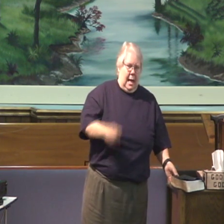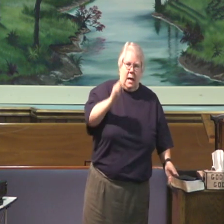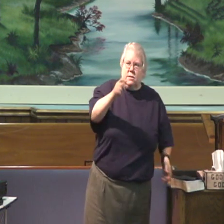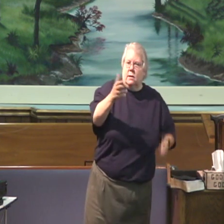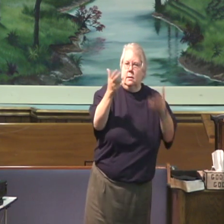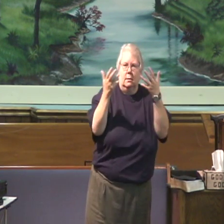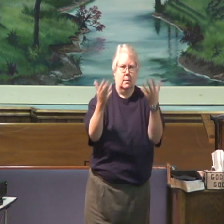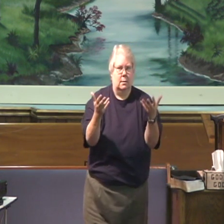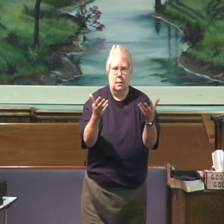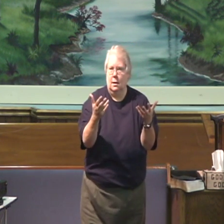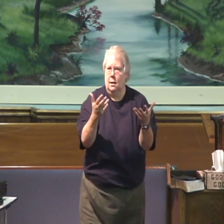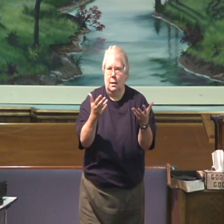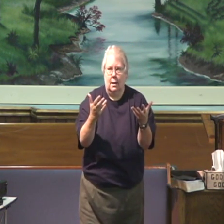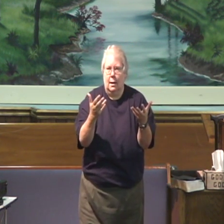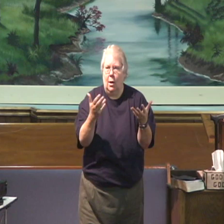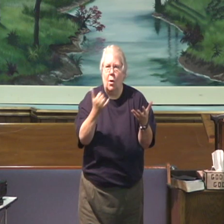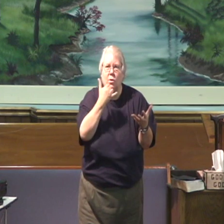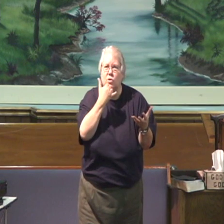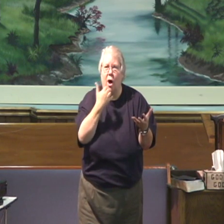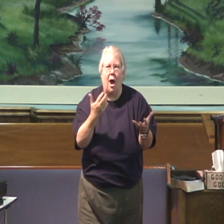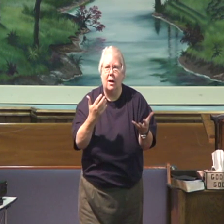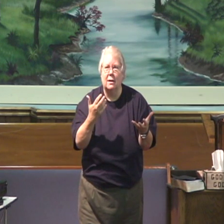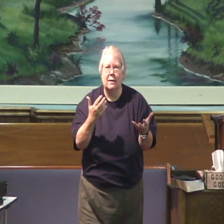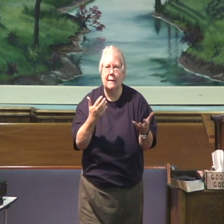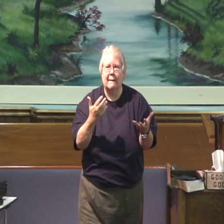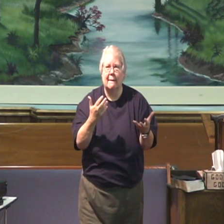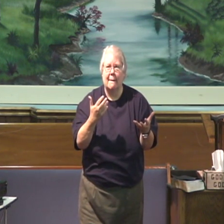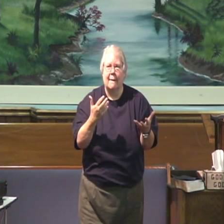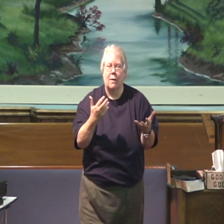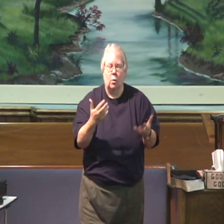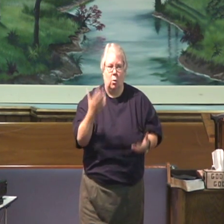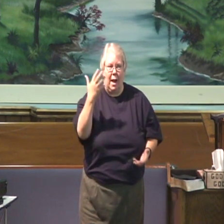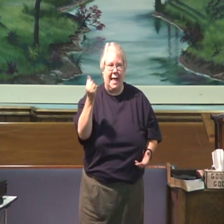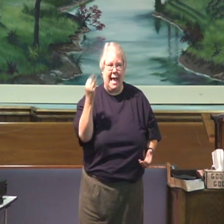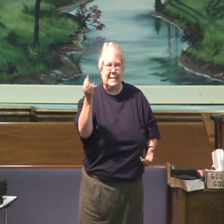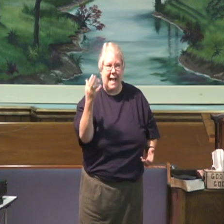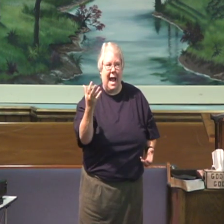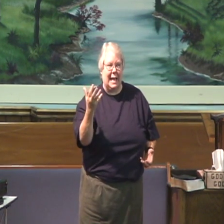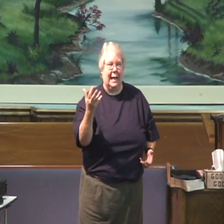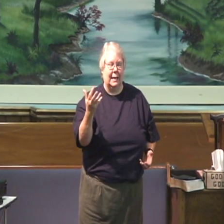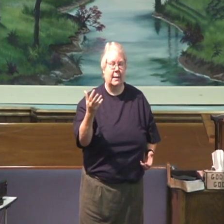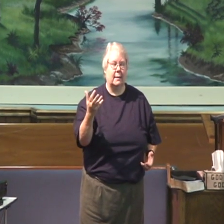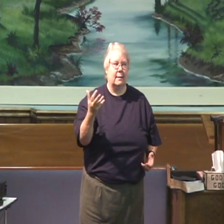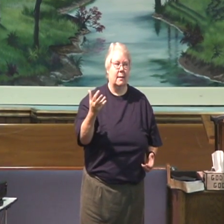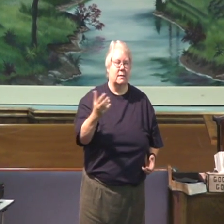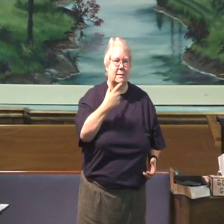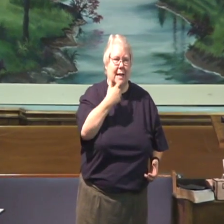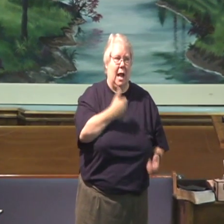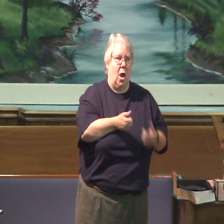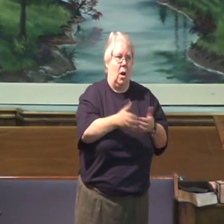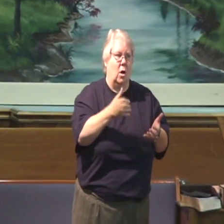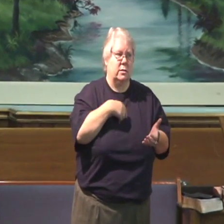And I asked, what's wrong? With one hand silent, she said, I lost